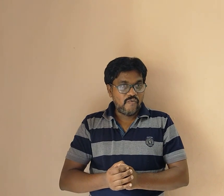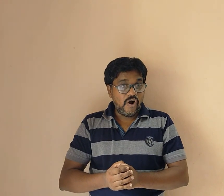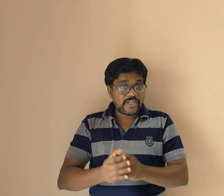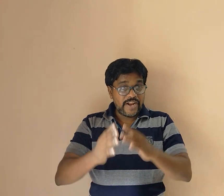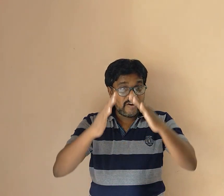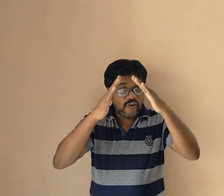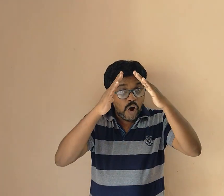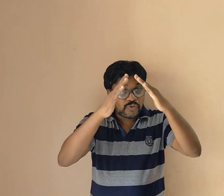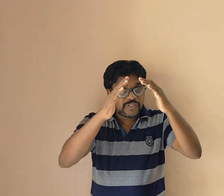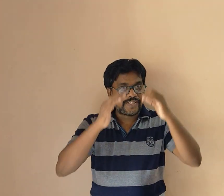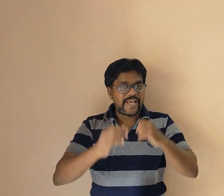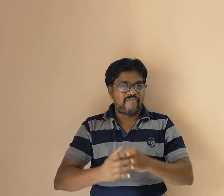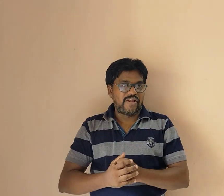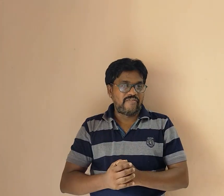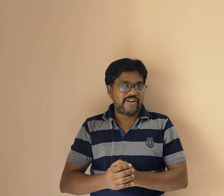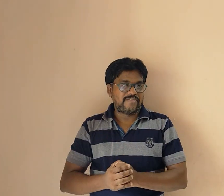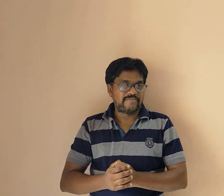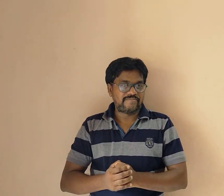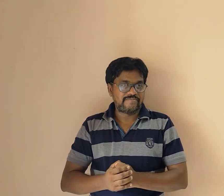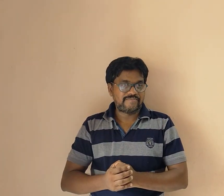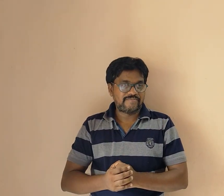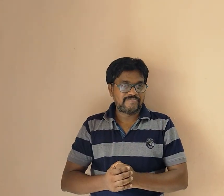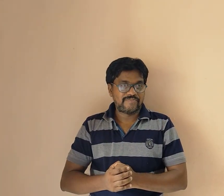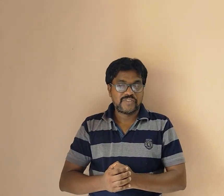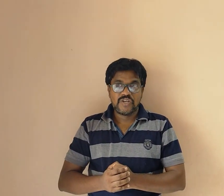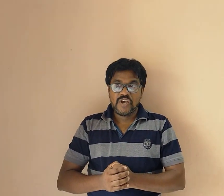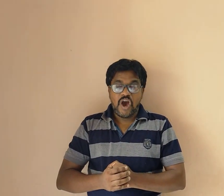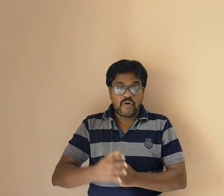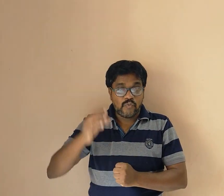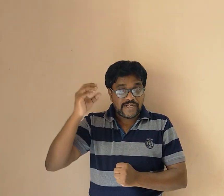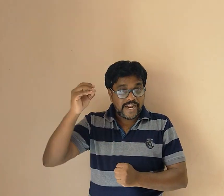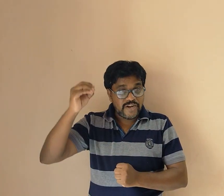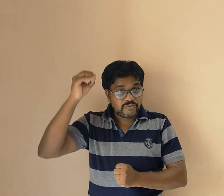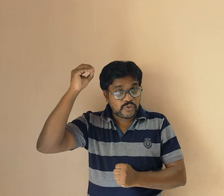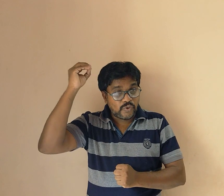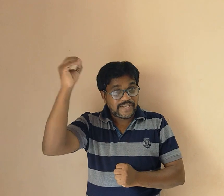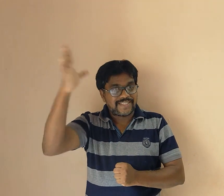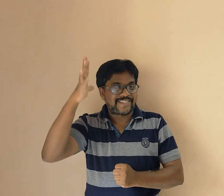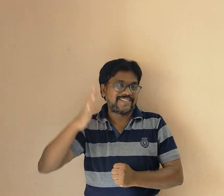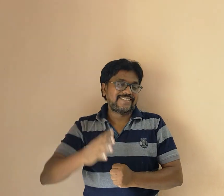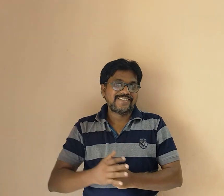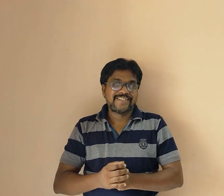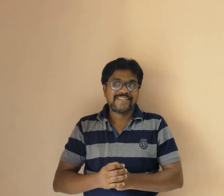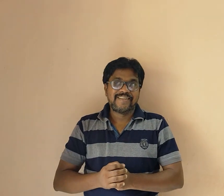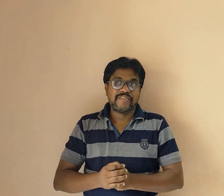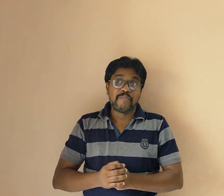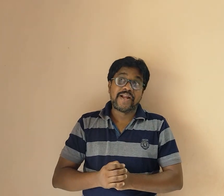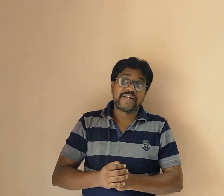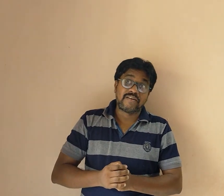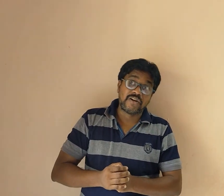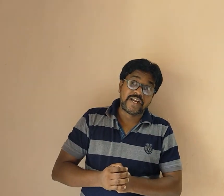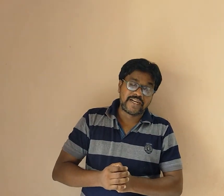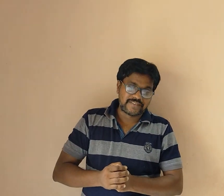what kind of houses they have lived in, or what kind of stories they might have heard at a